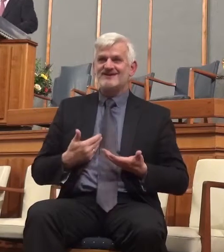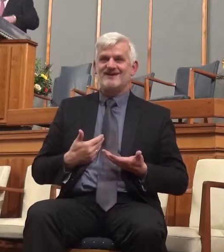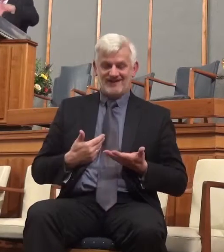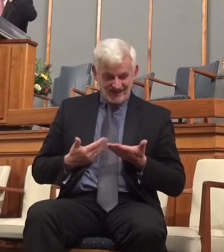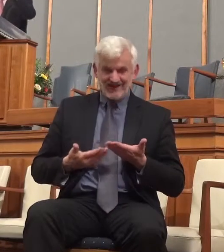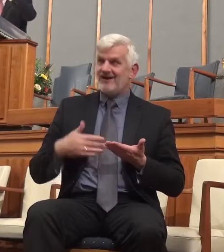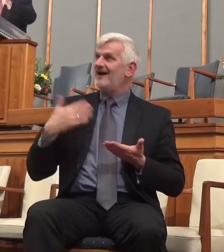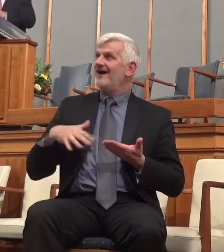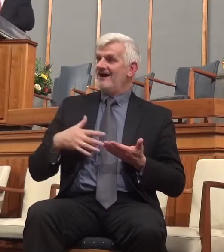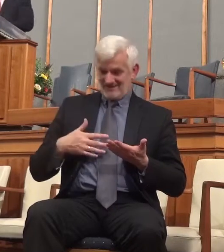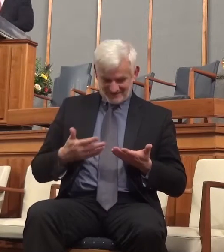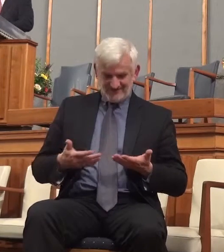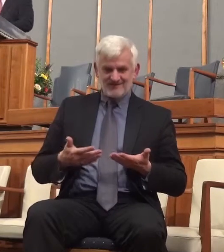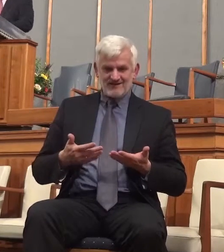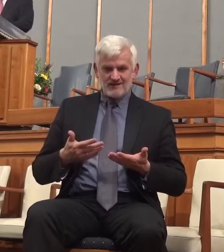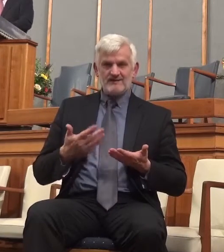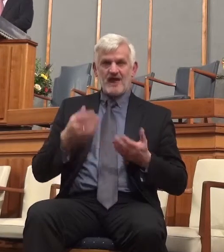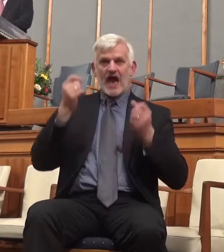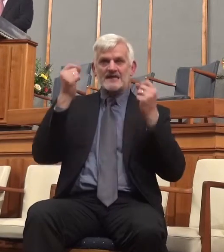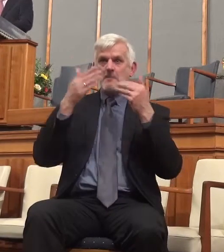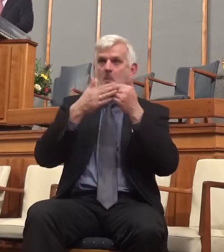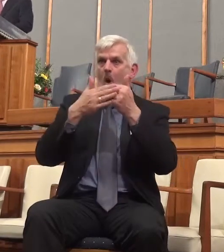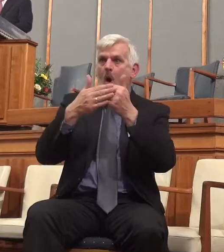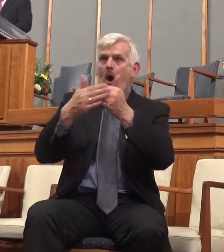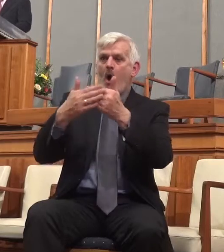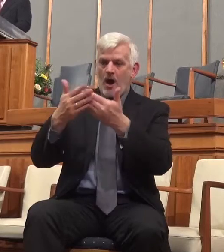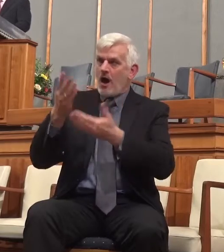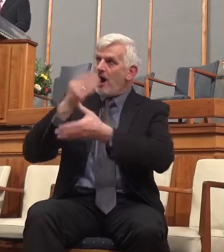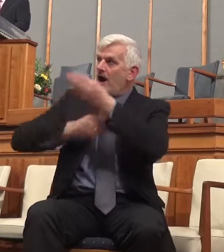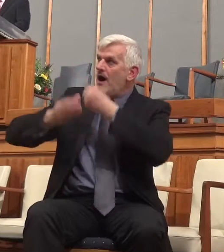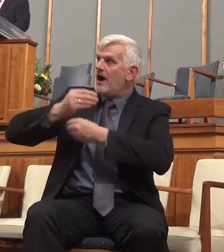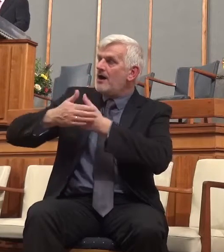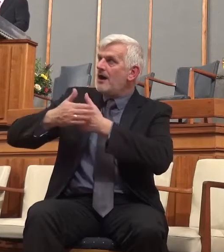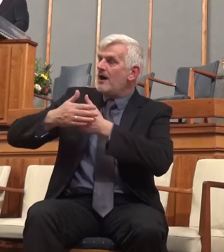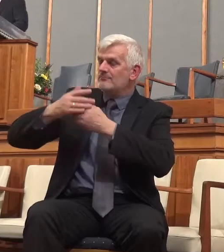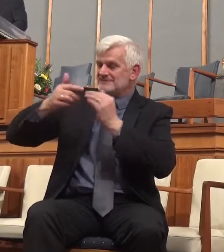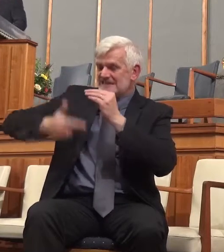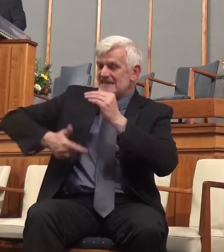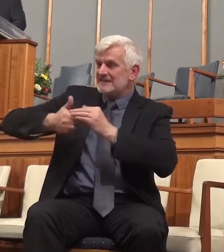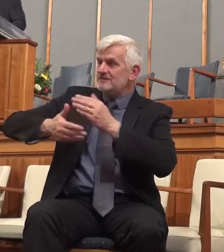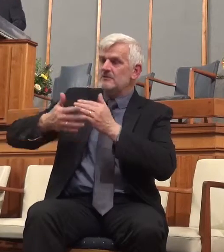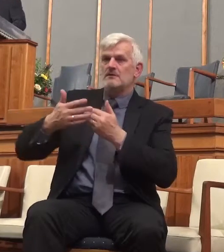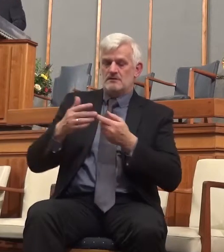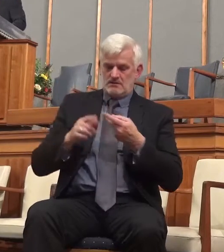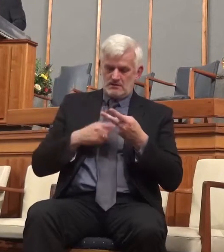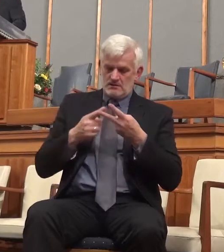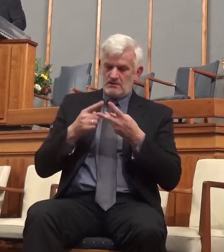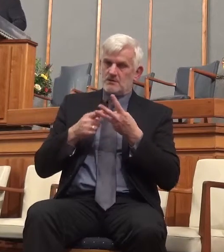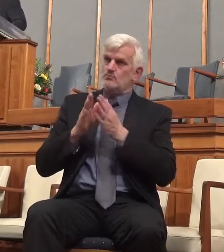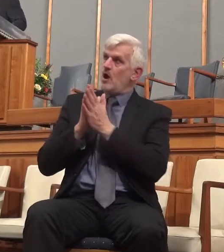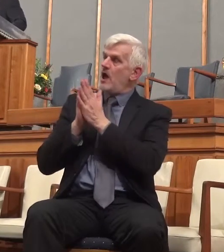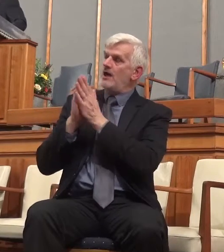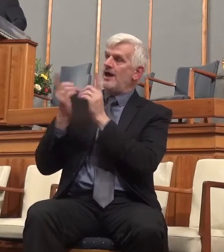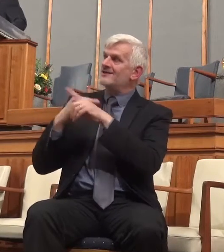Your understanding is enlarged of the things that you're getting into. He answers your prayers, and you